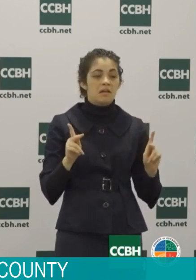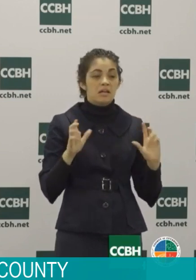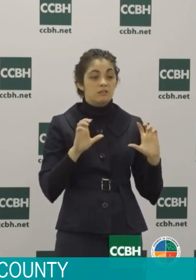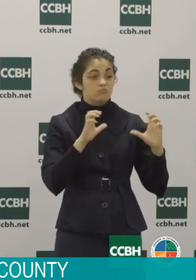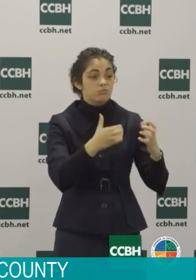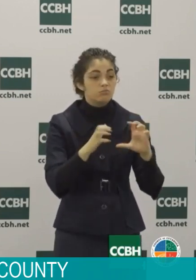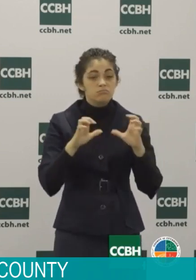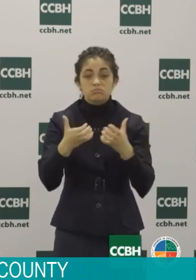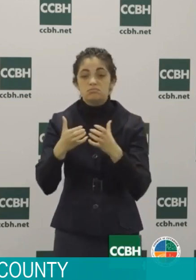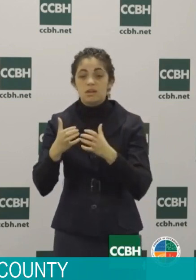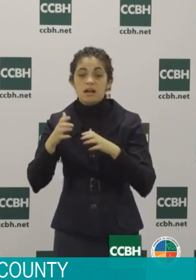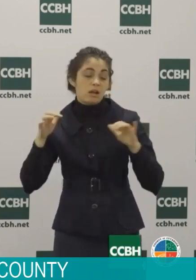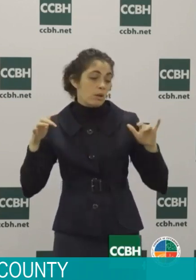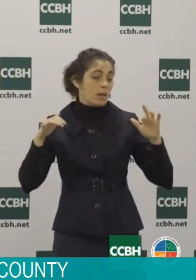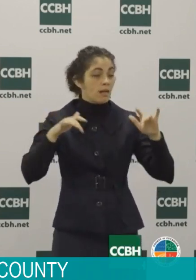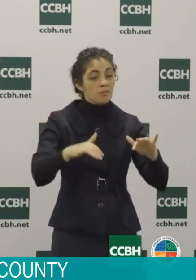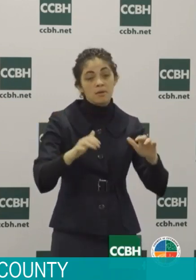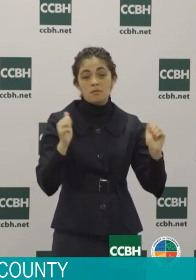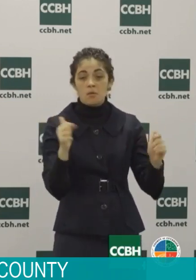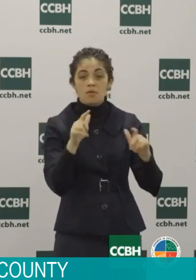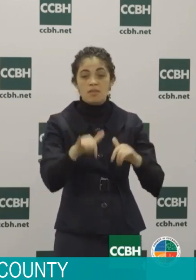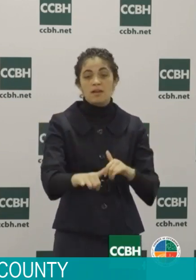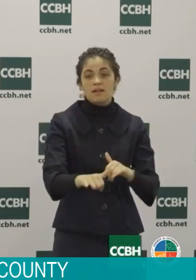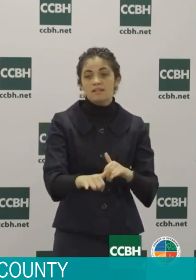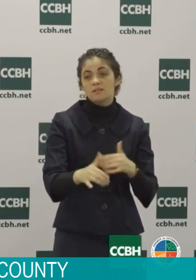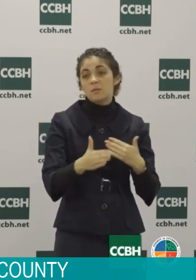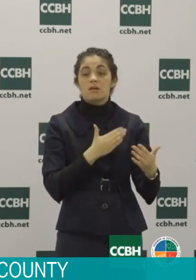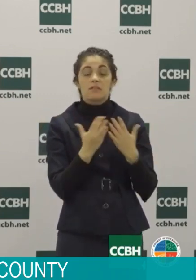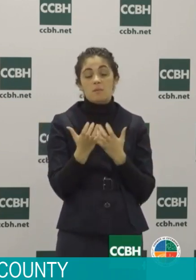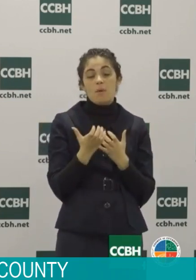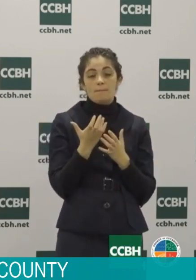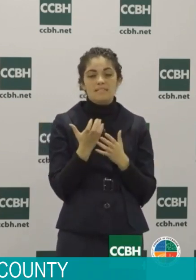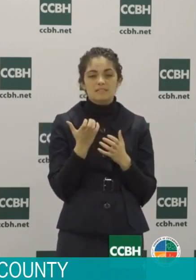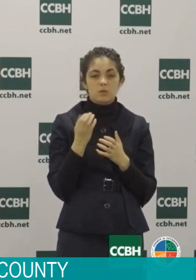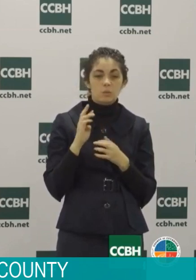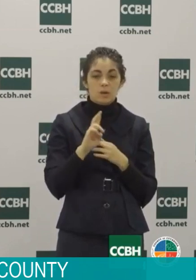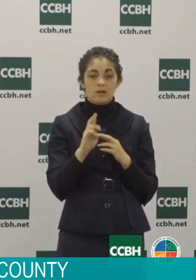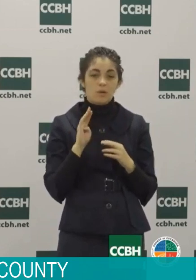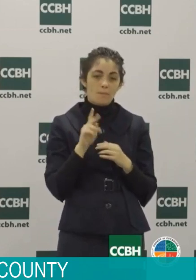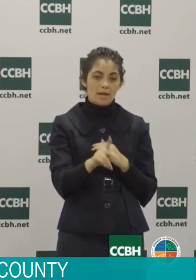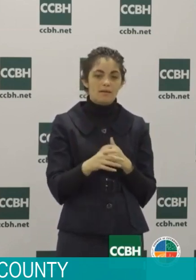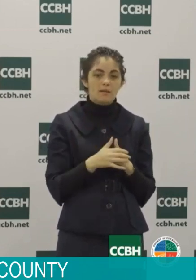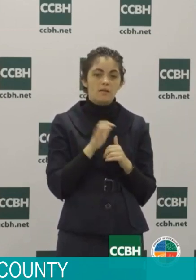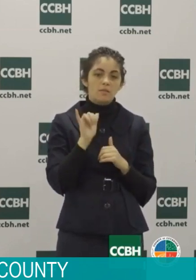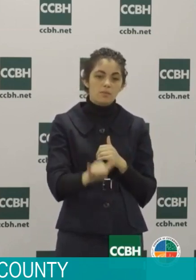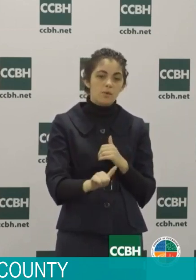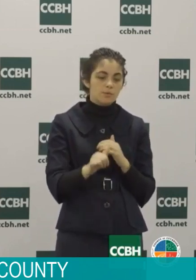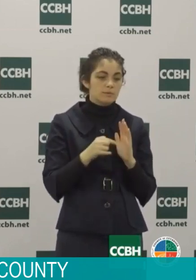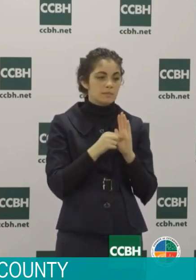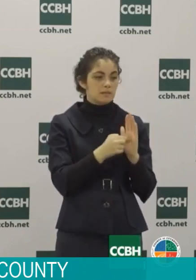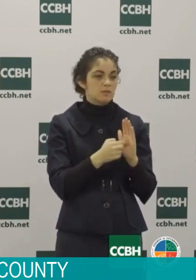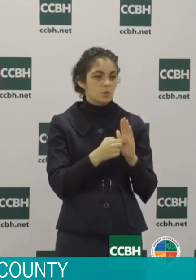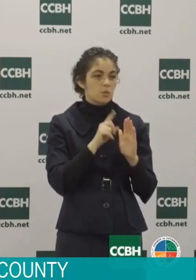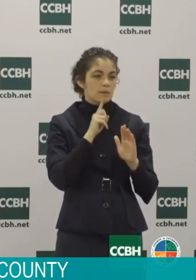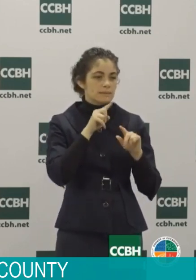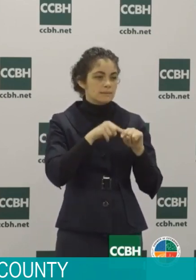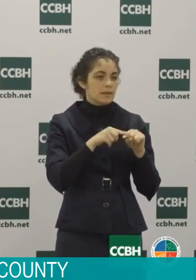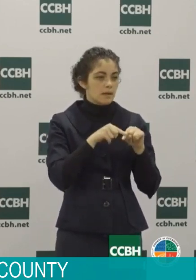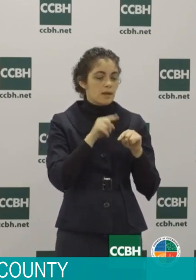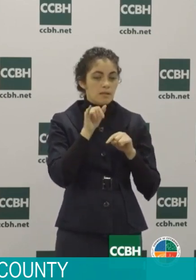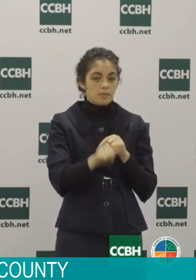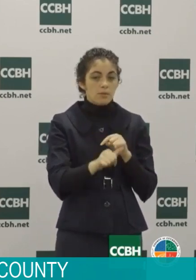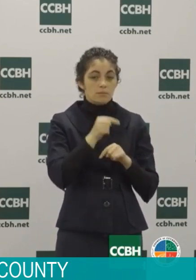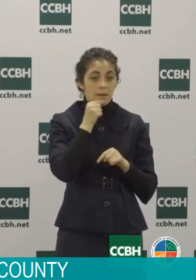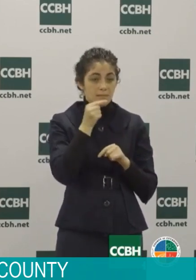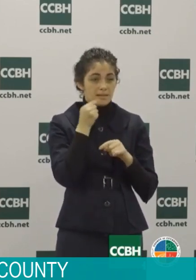in groups in a premature way. That's certainly there. These models depend on those